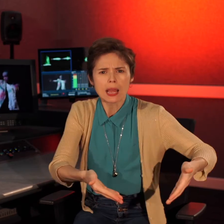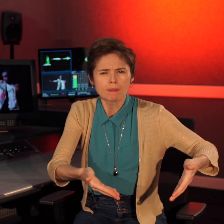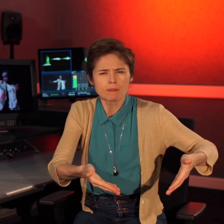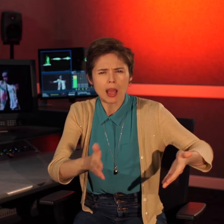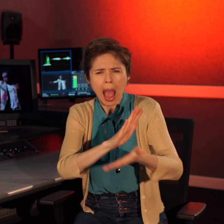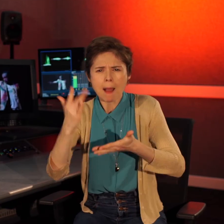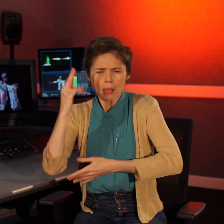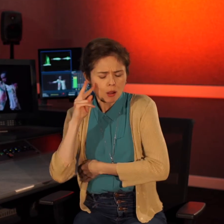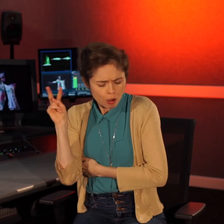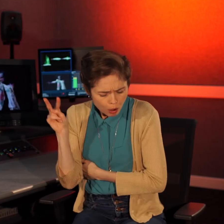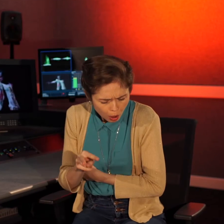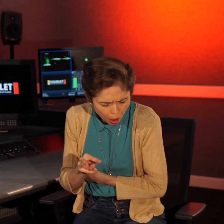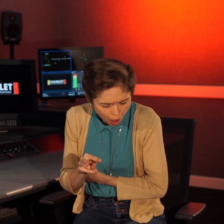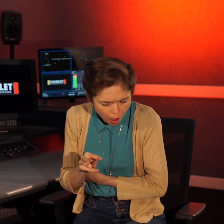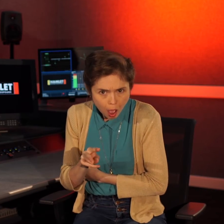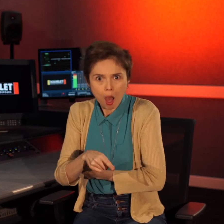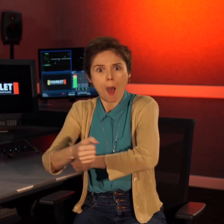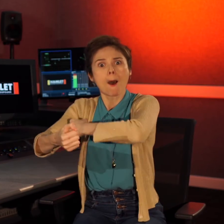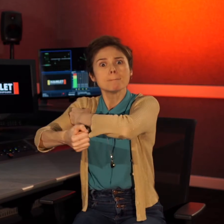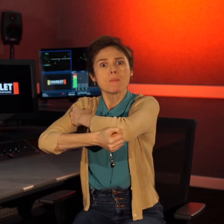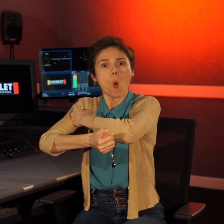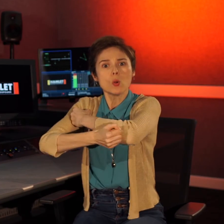and discovers a skull